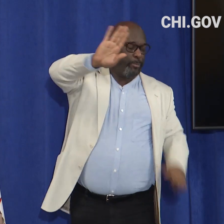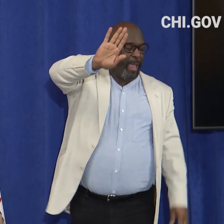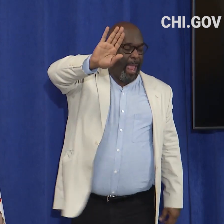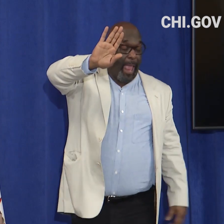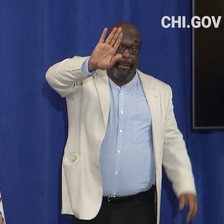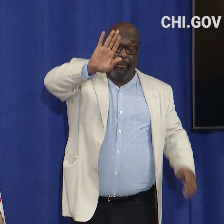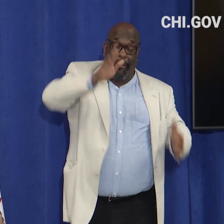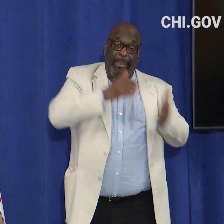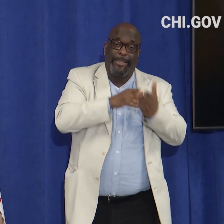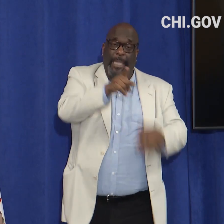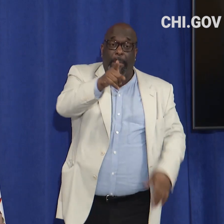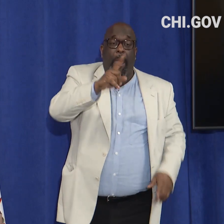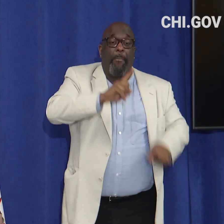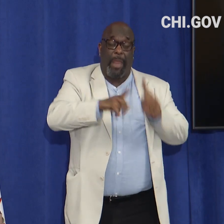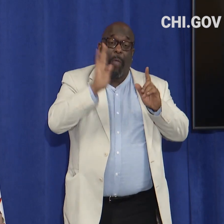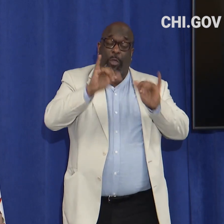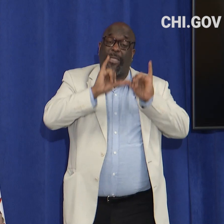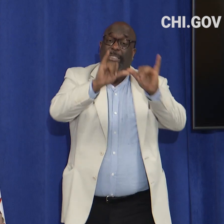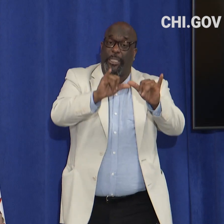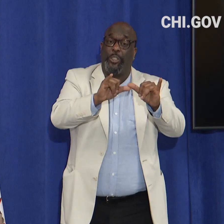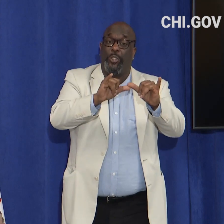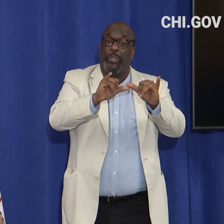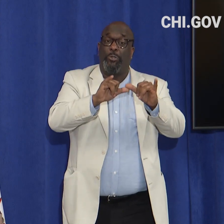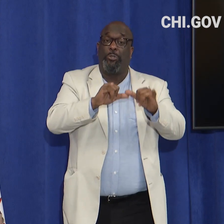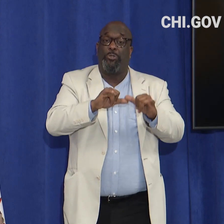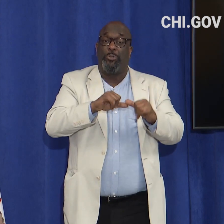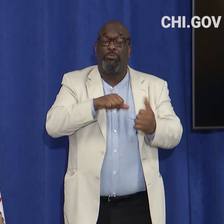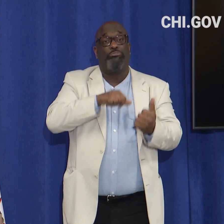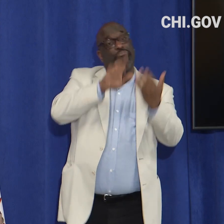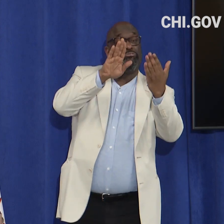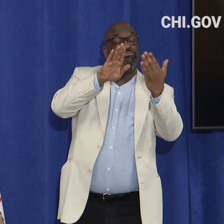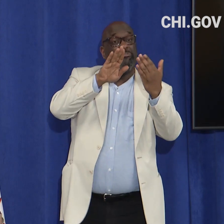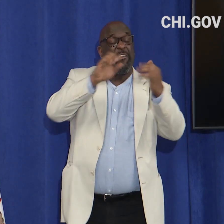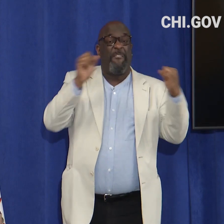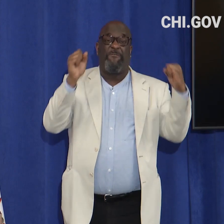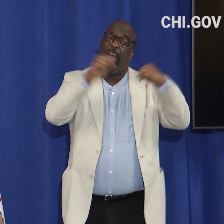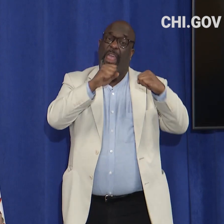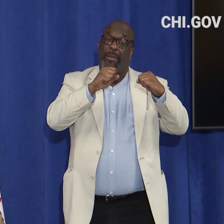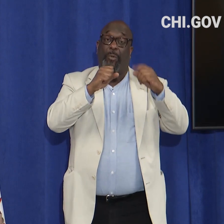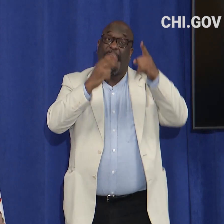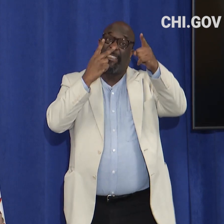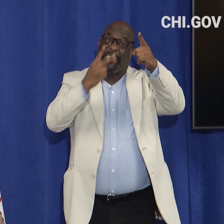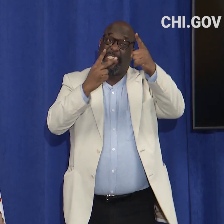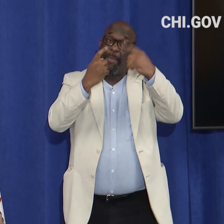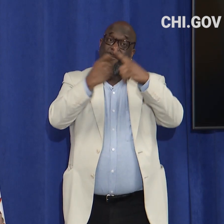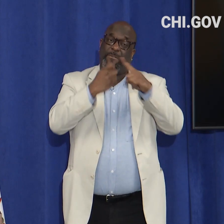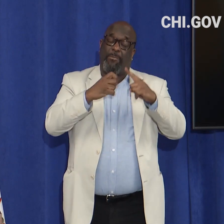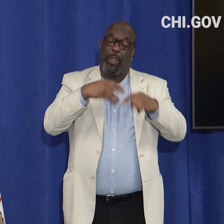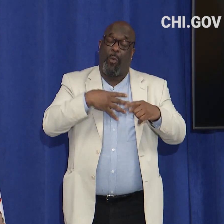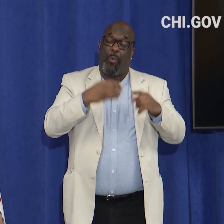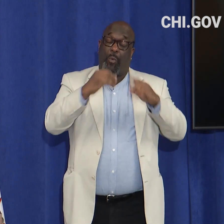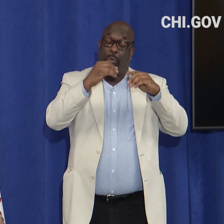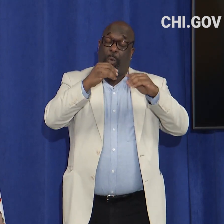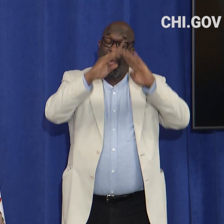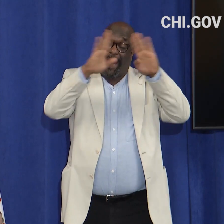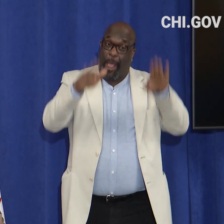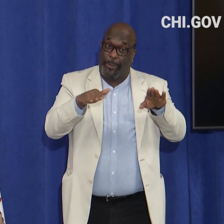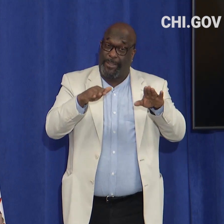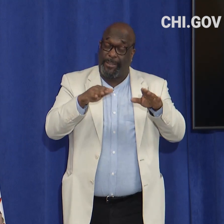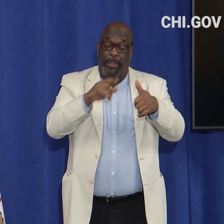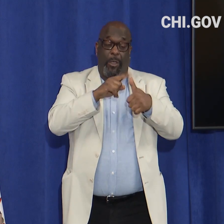him, but I will continue to fight what I see coming out of this White House every single day, which is